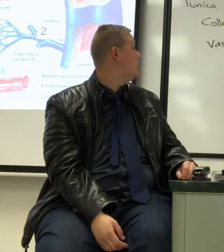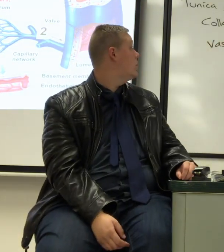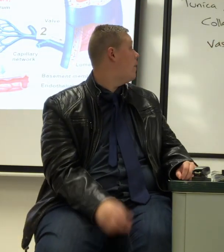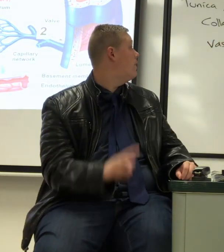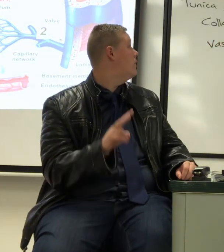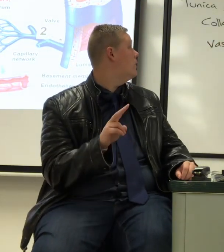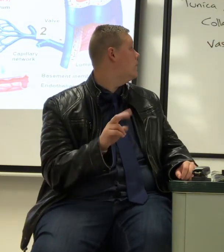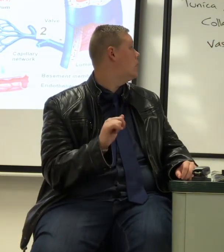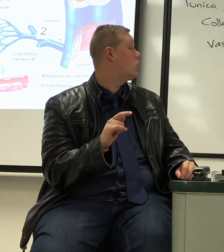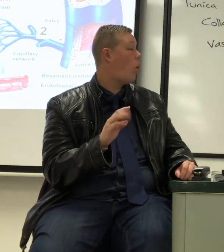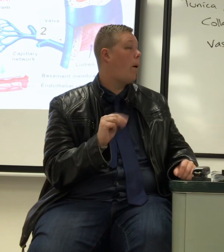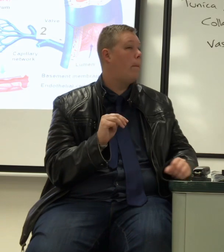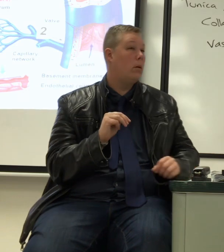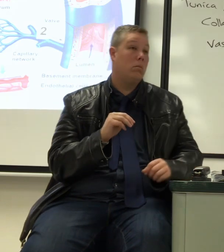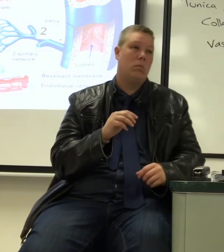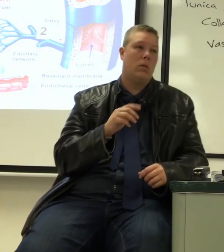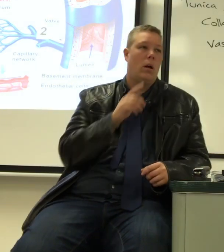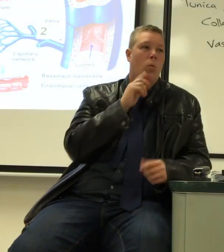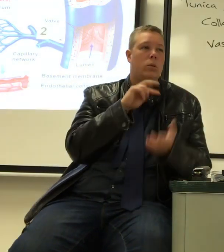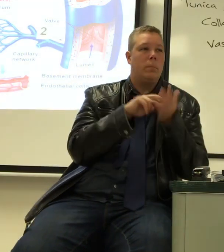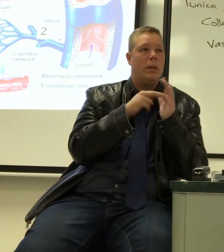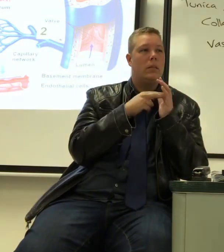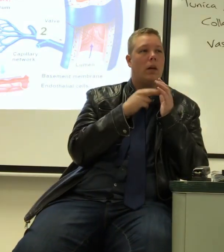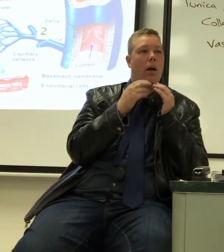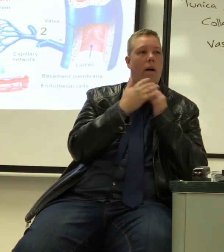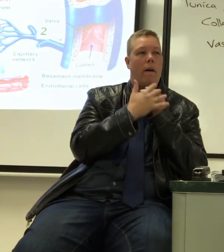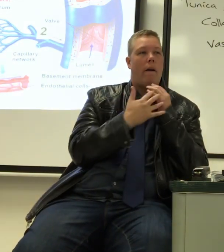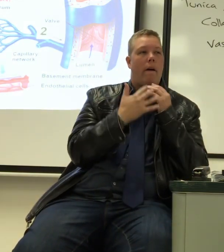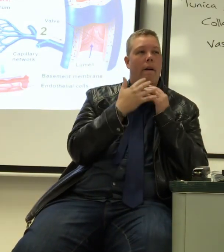which means vessels of the vessel.